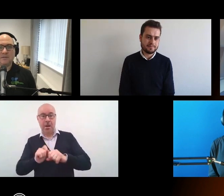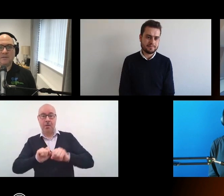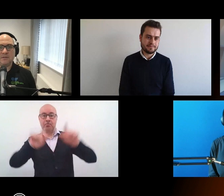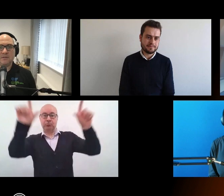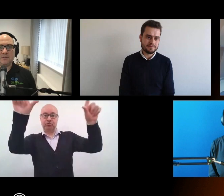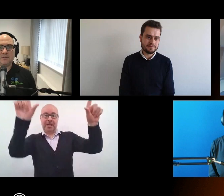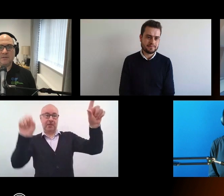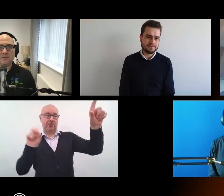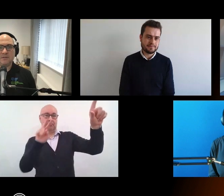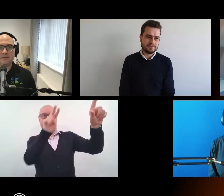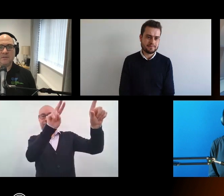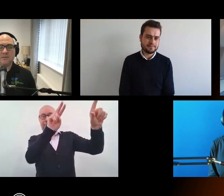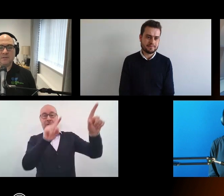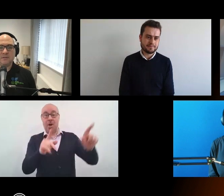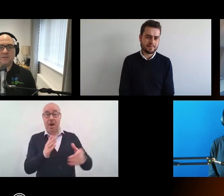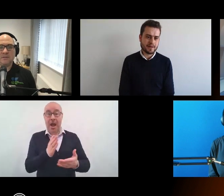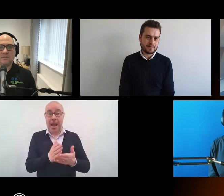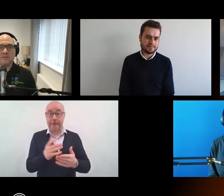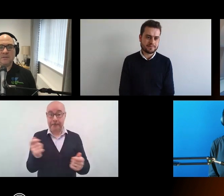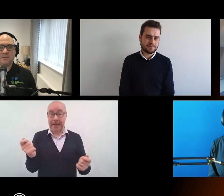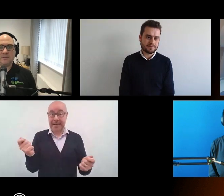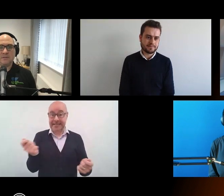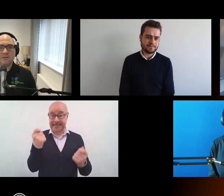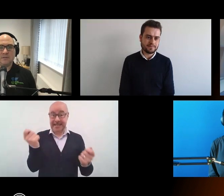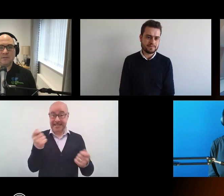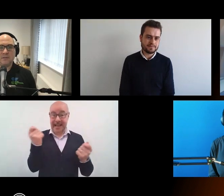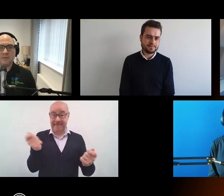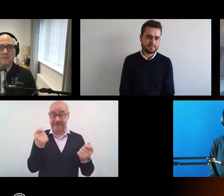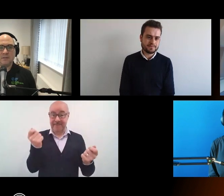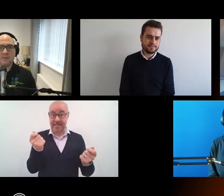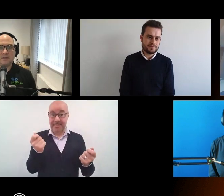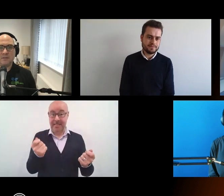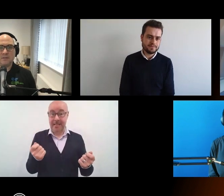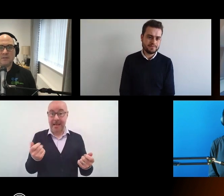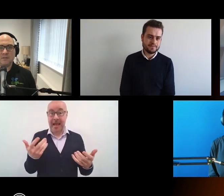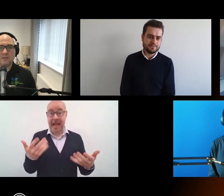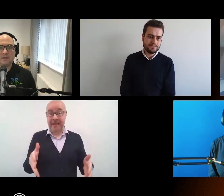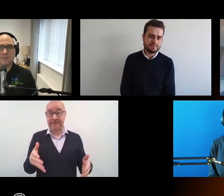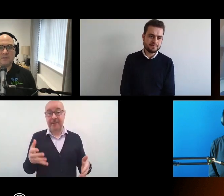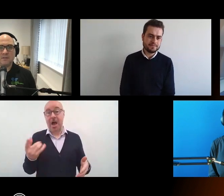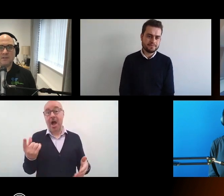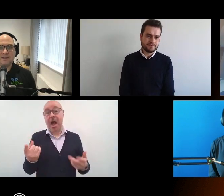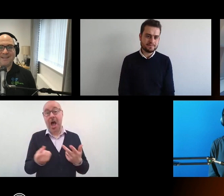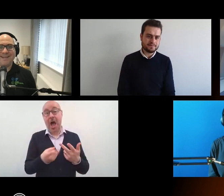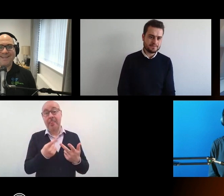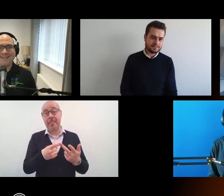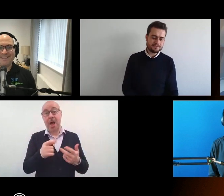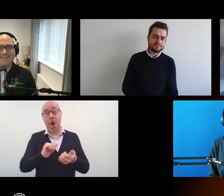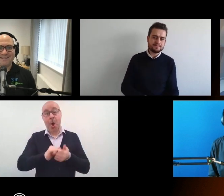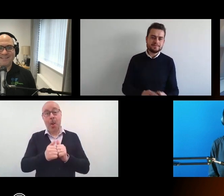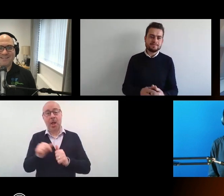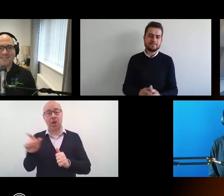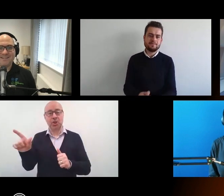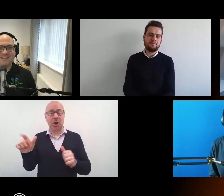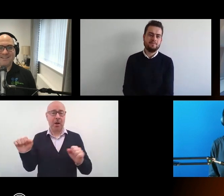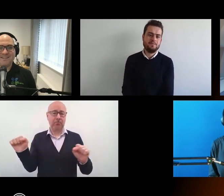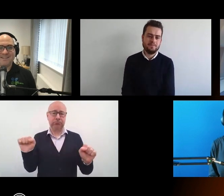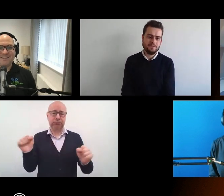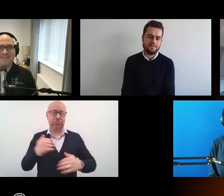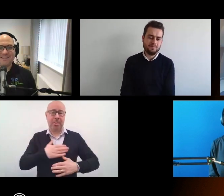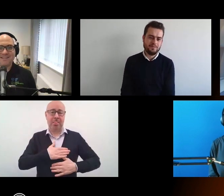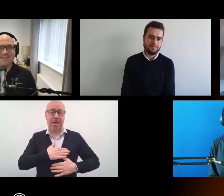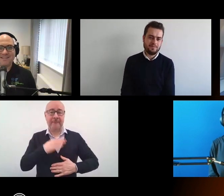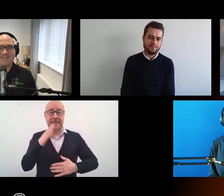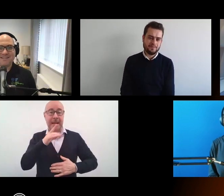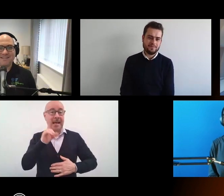was very successful. I have to say that I had another colleague which was a bigger Spice Girls fan. So although the request came to